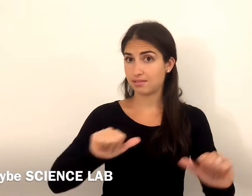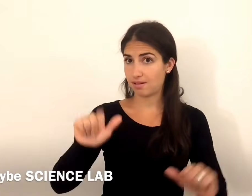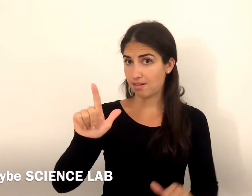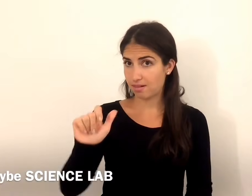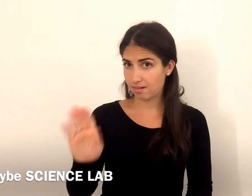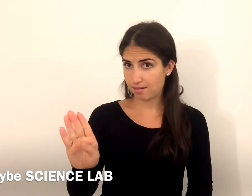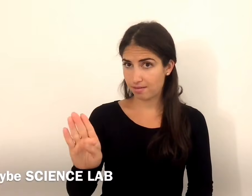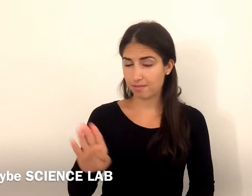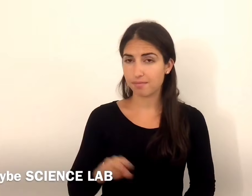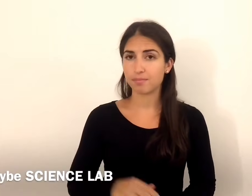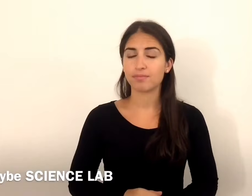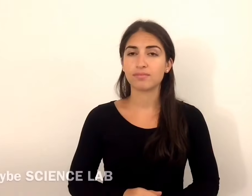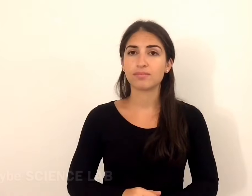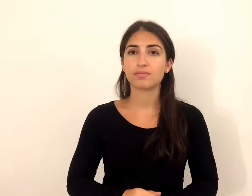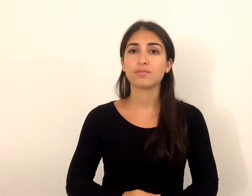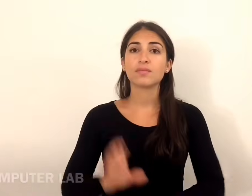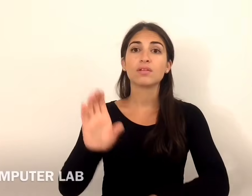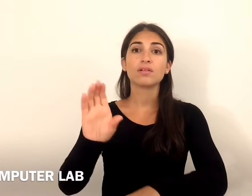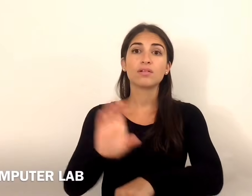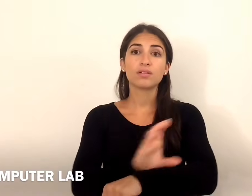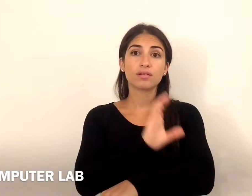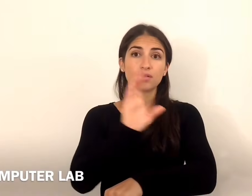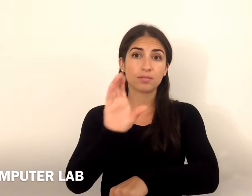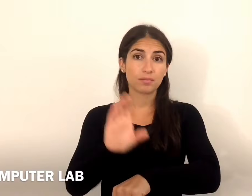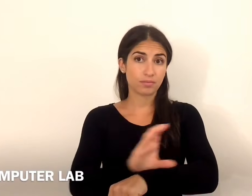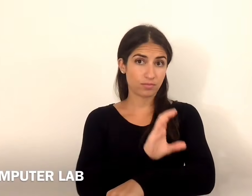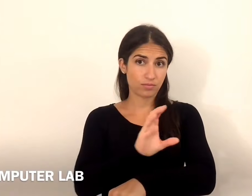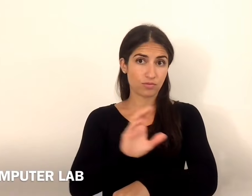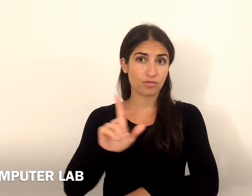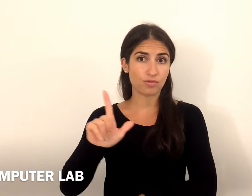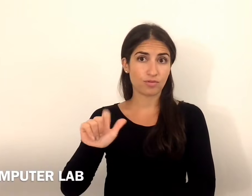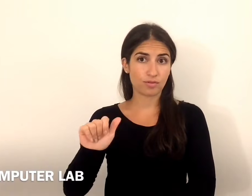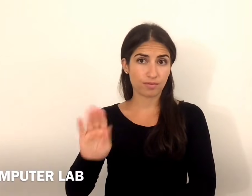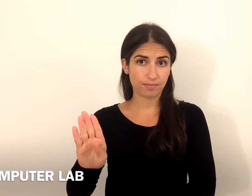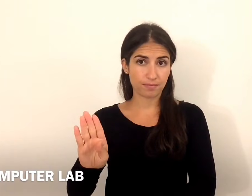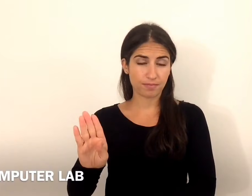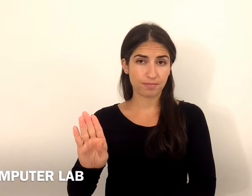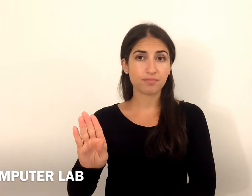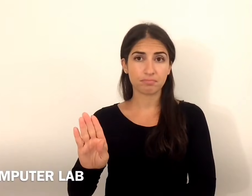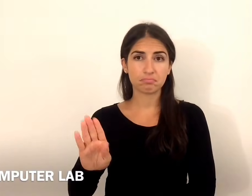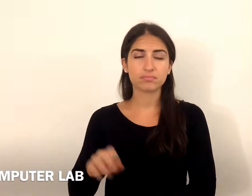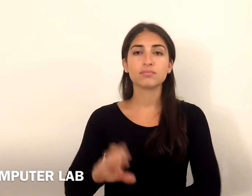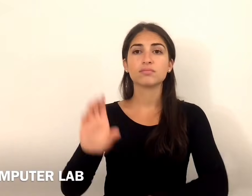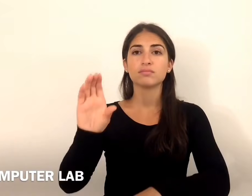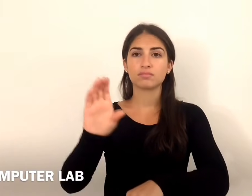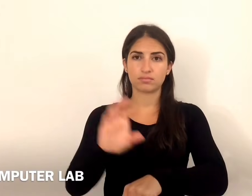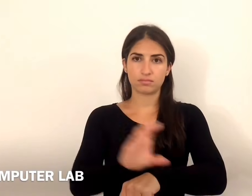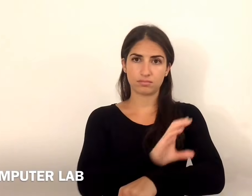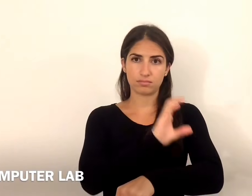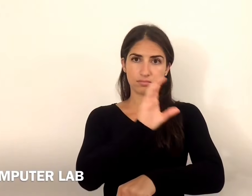with science lab or computer lab, and that's the sign computer